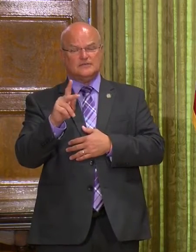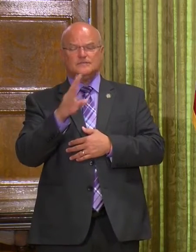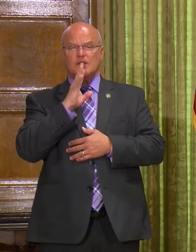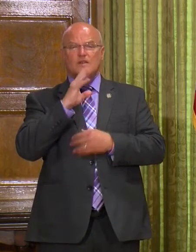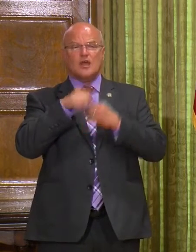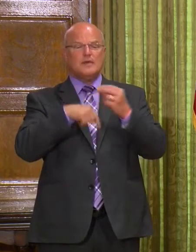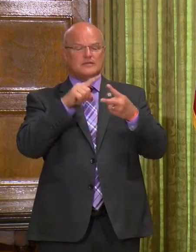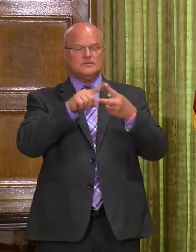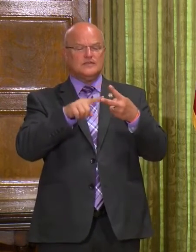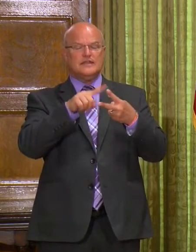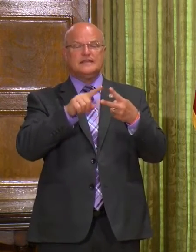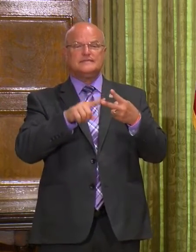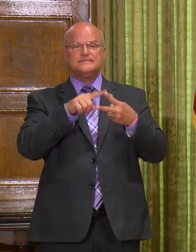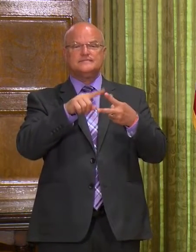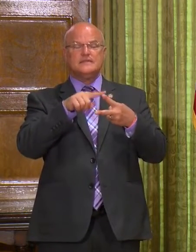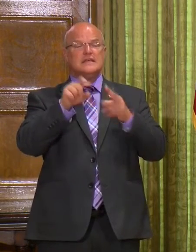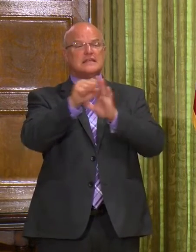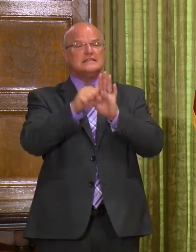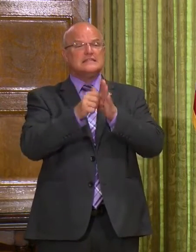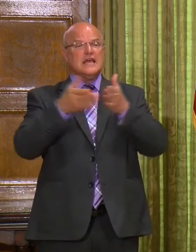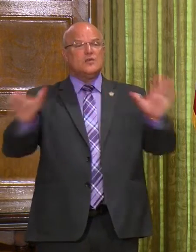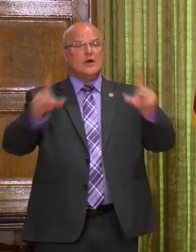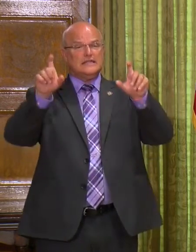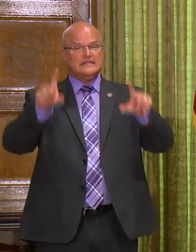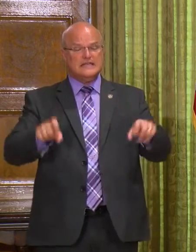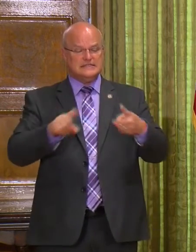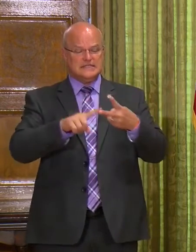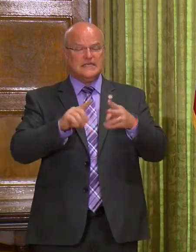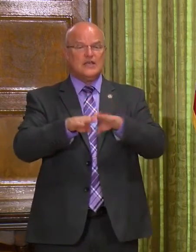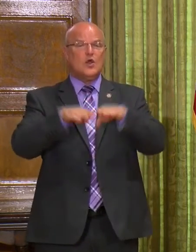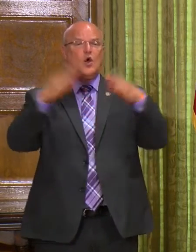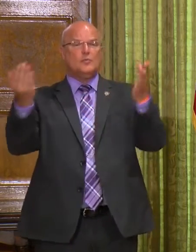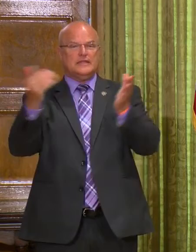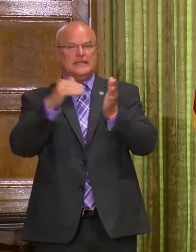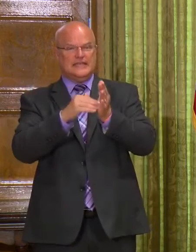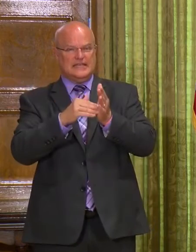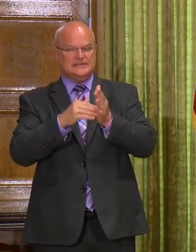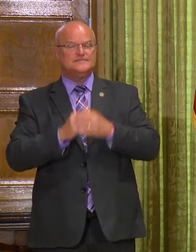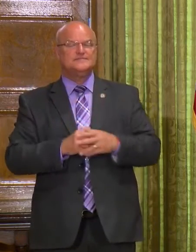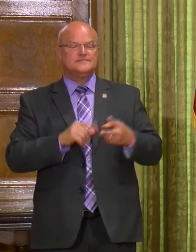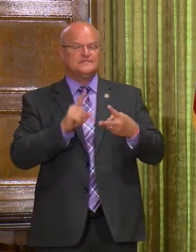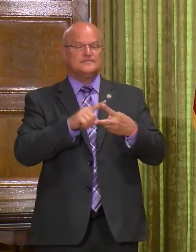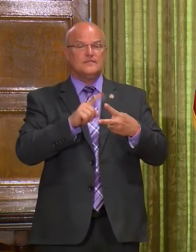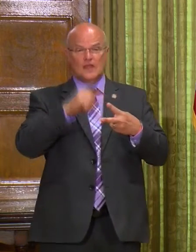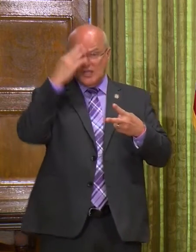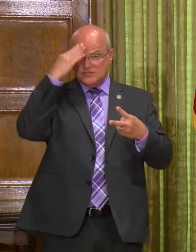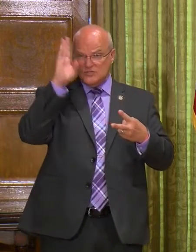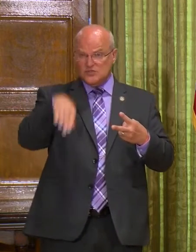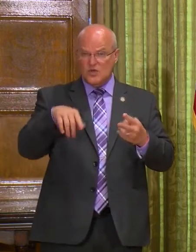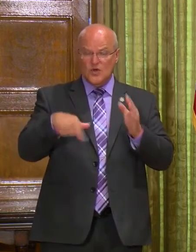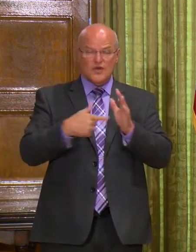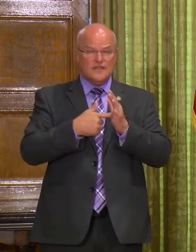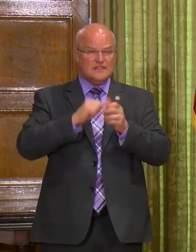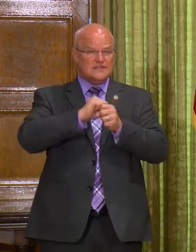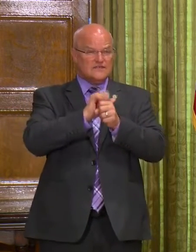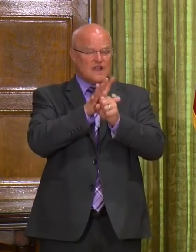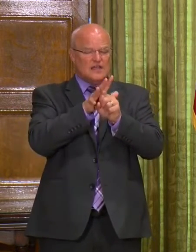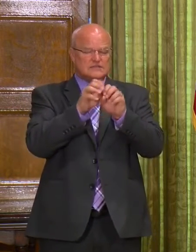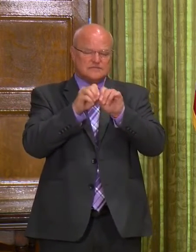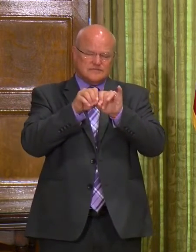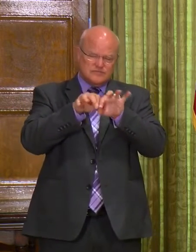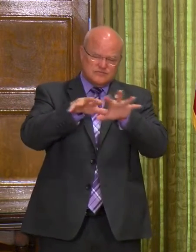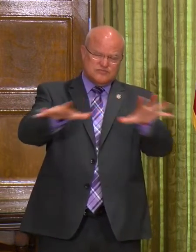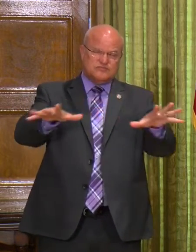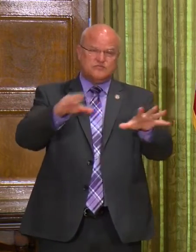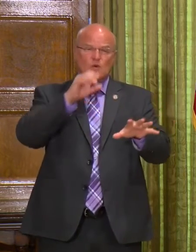items: the statewide testing initiative and reopening of facilities. As you all know, this virus has disproportionately affected